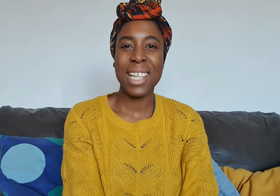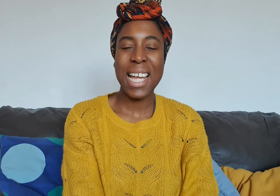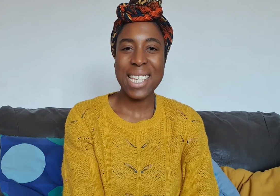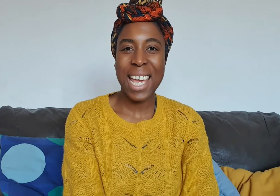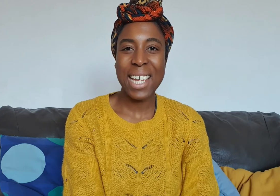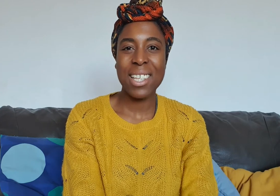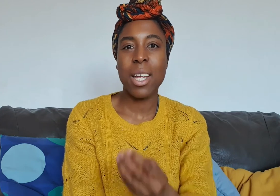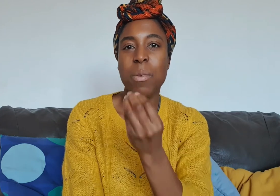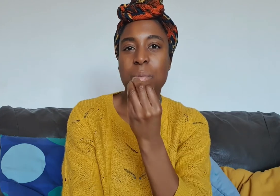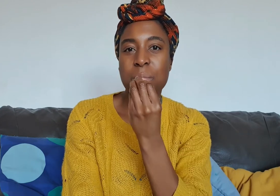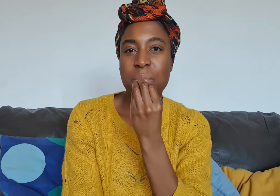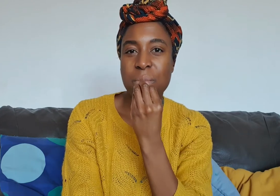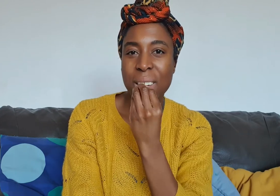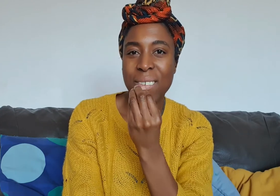And again.